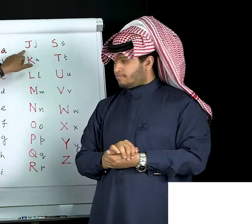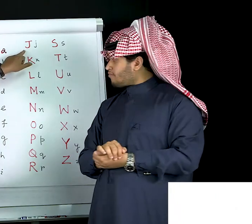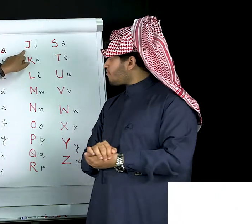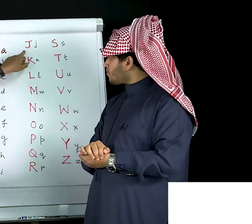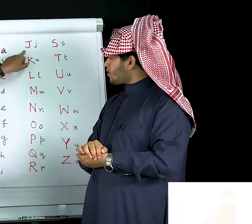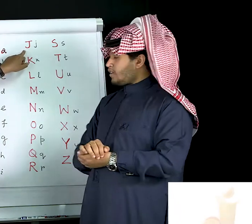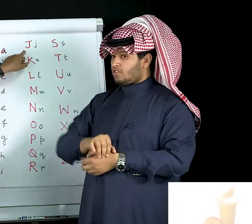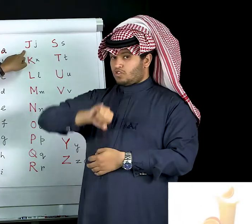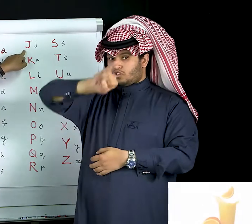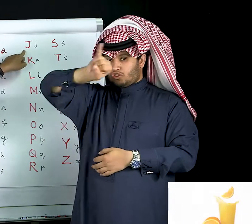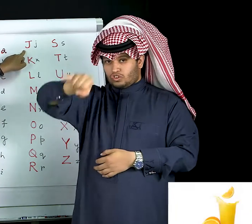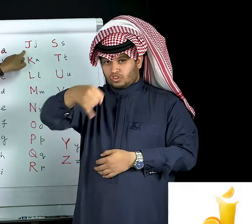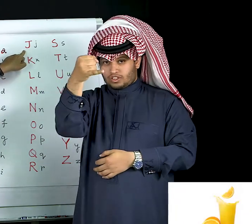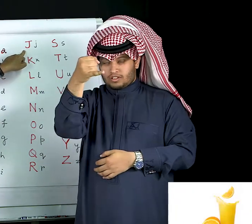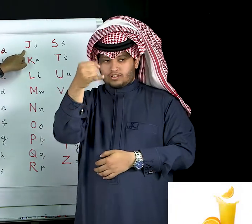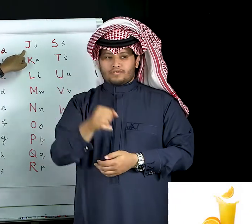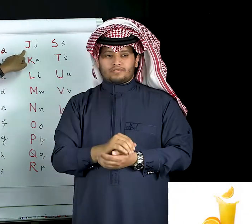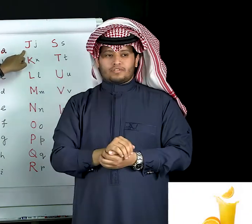J for juice.